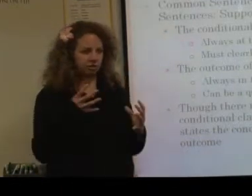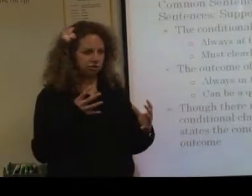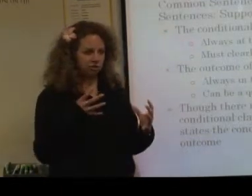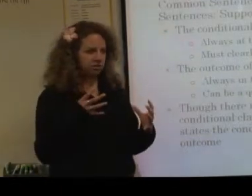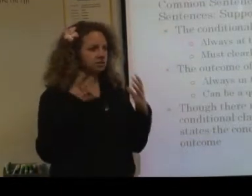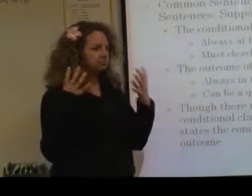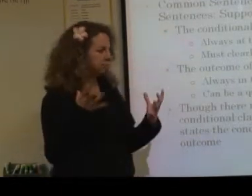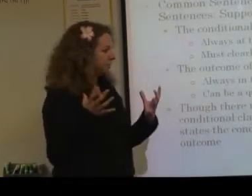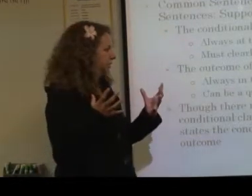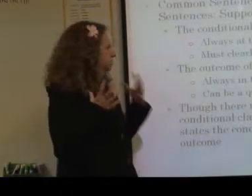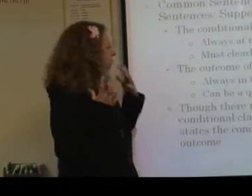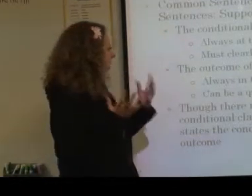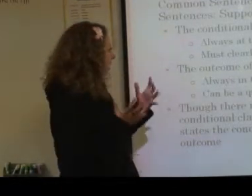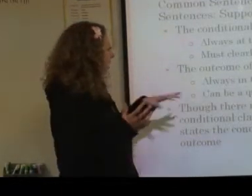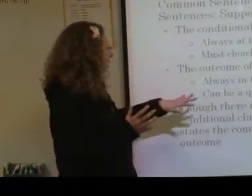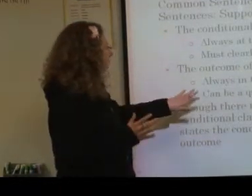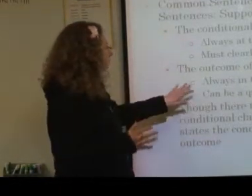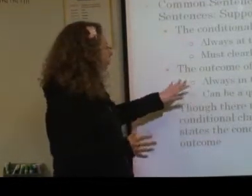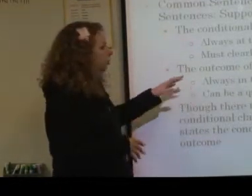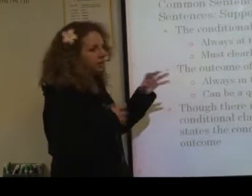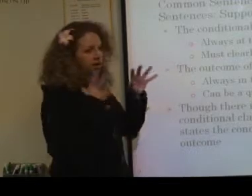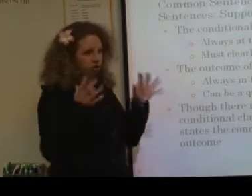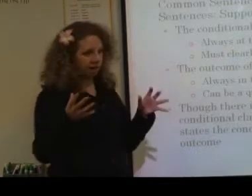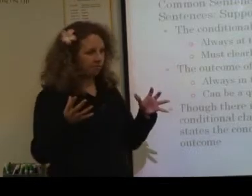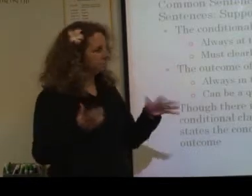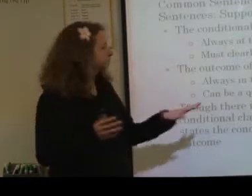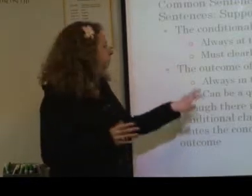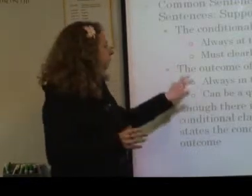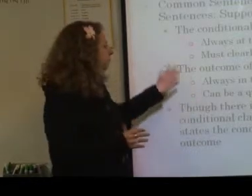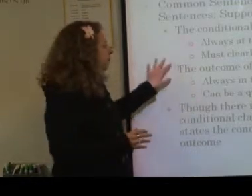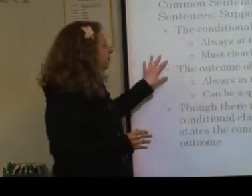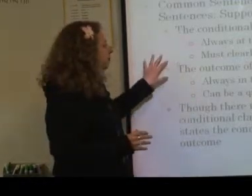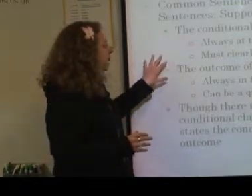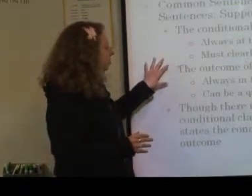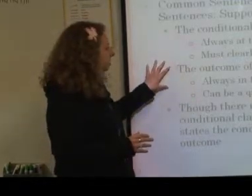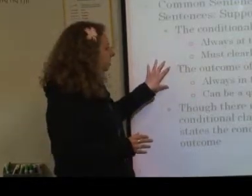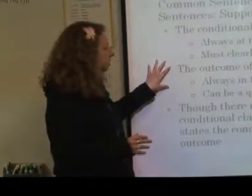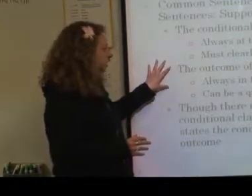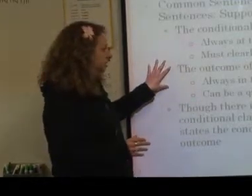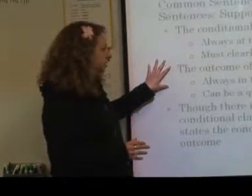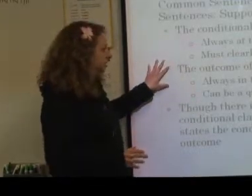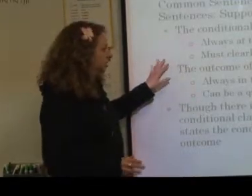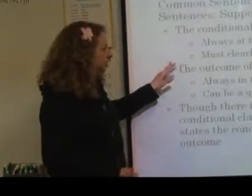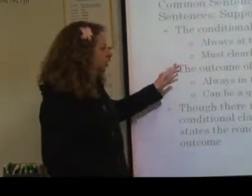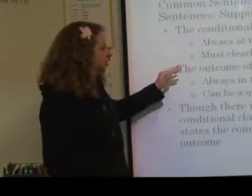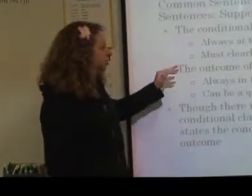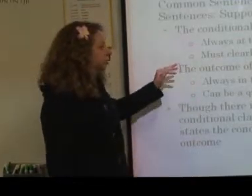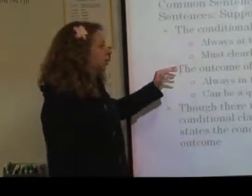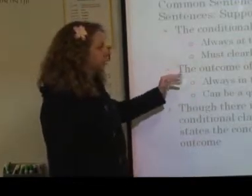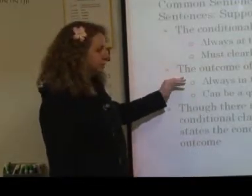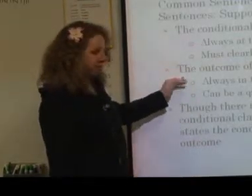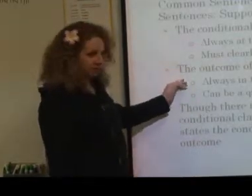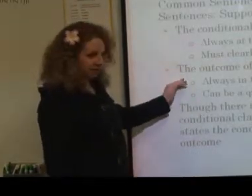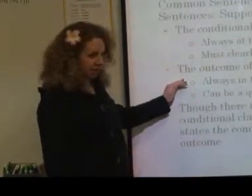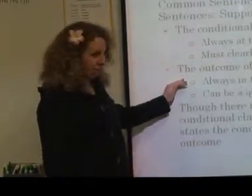condition is that must happen, or that could happen. And then the outcome of the condition, so this will always be in the second part of